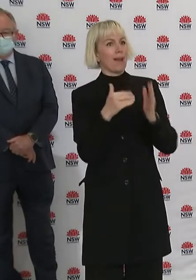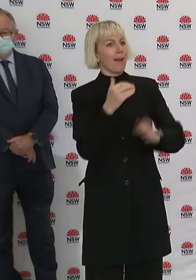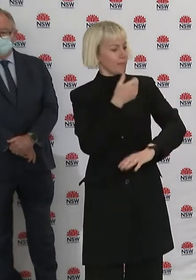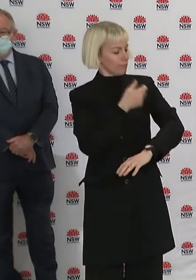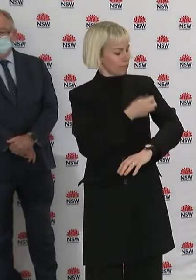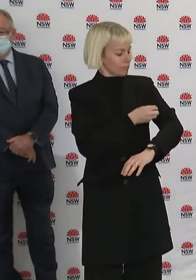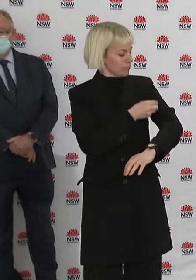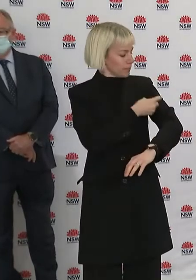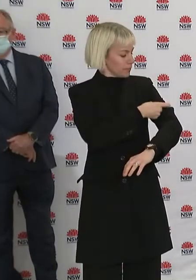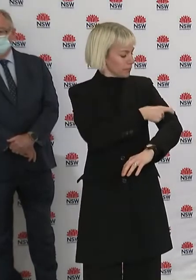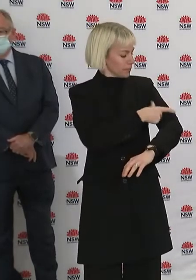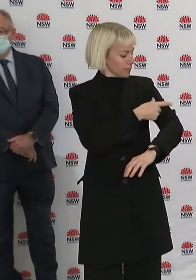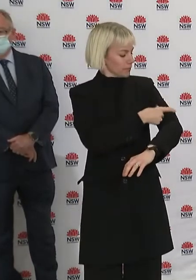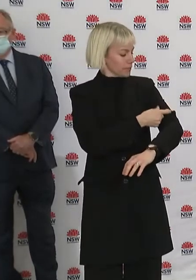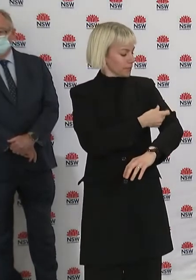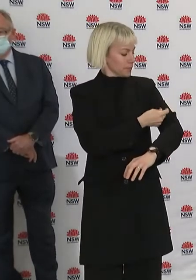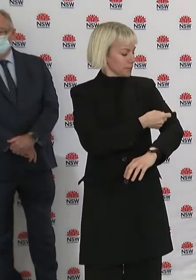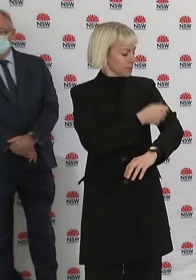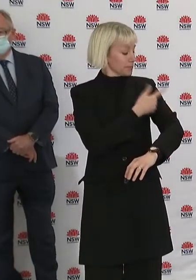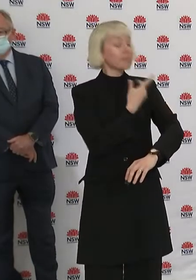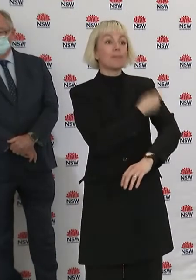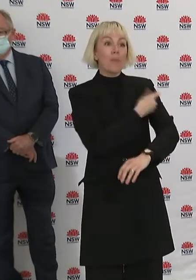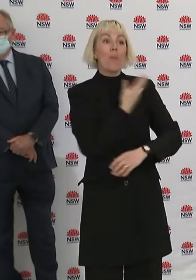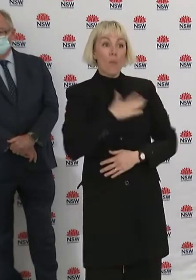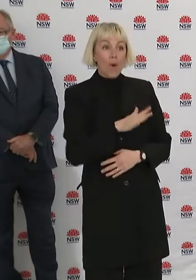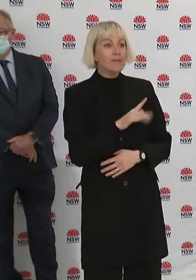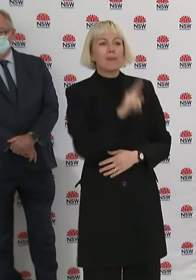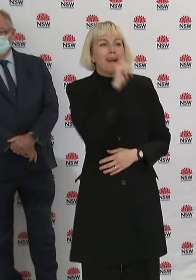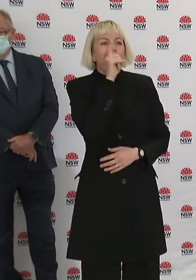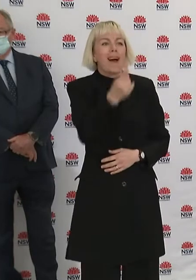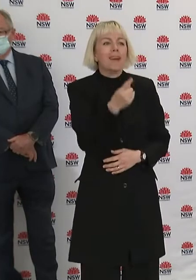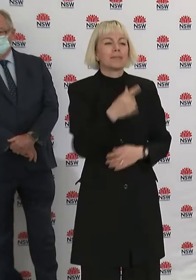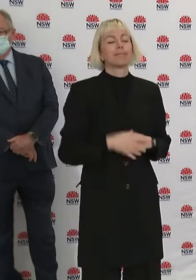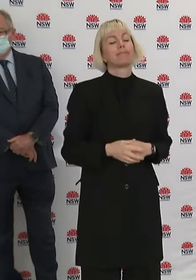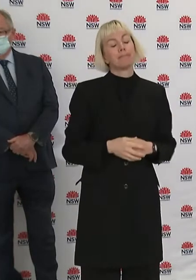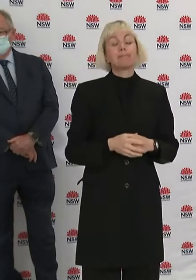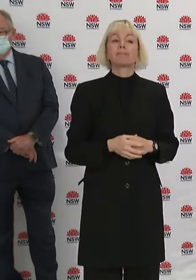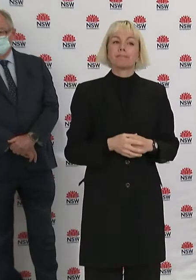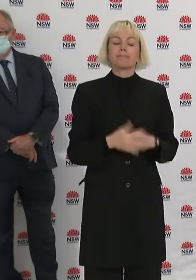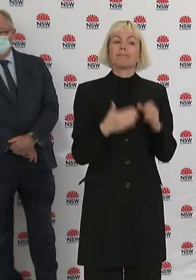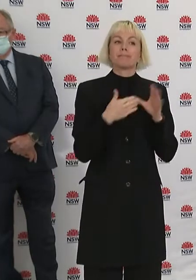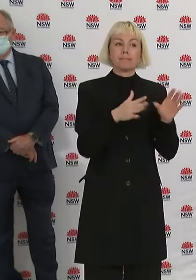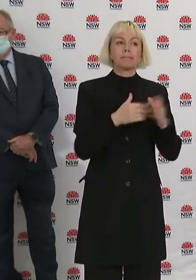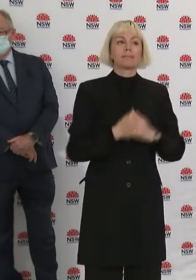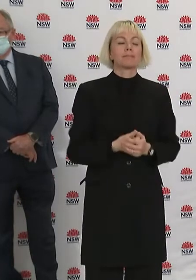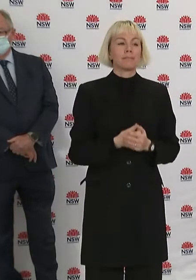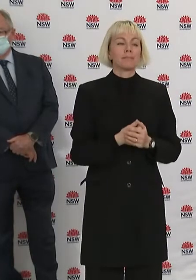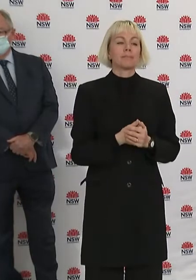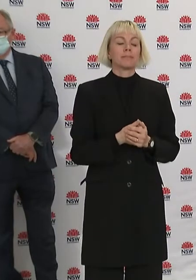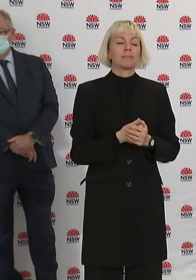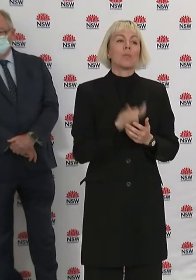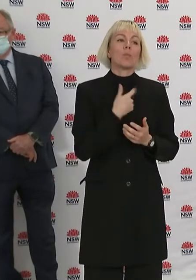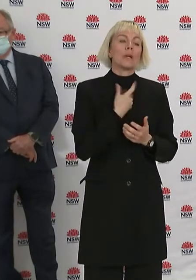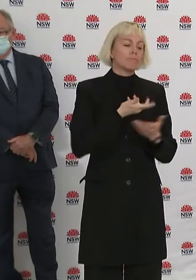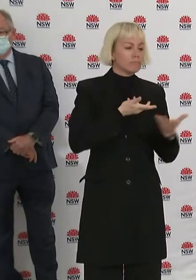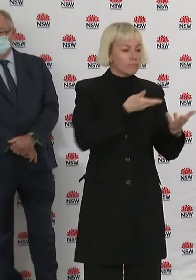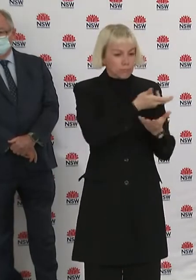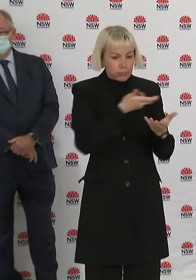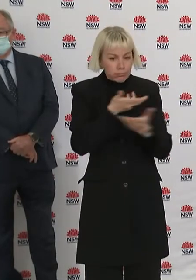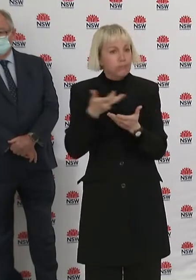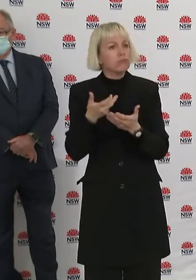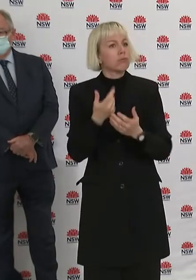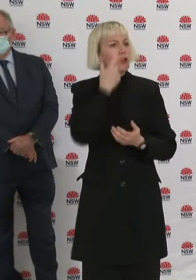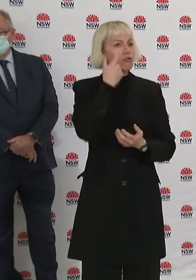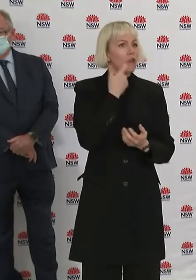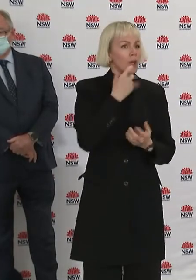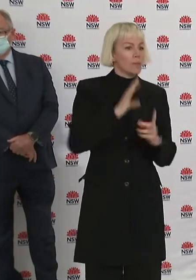with GPs to look at whether that would increase access. I think we're open to all suggestions about increasing access if